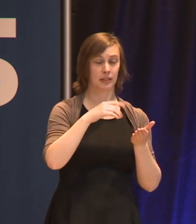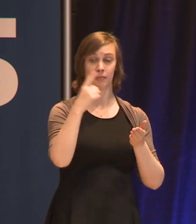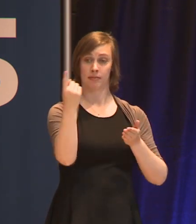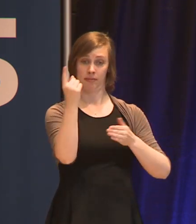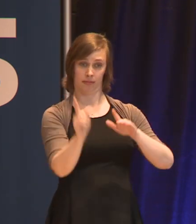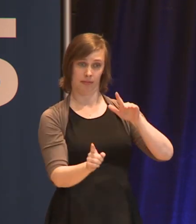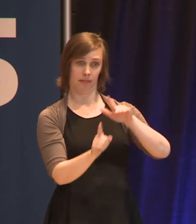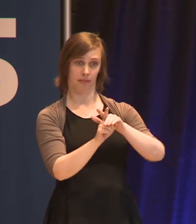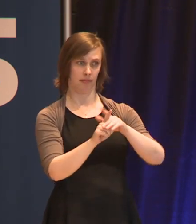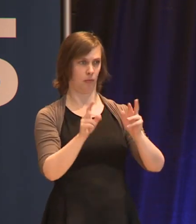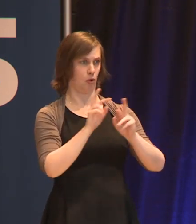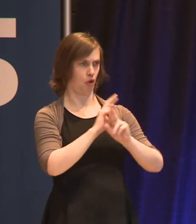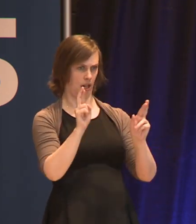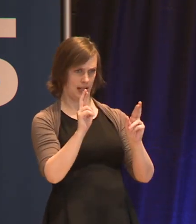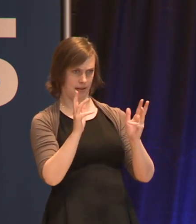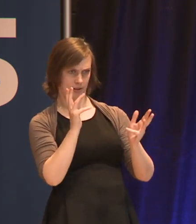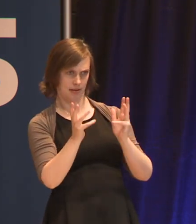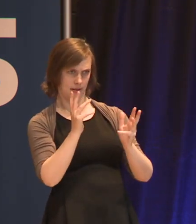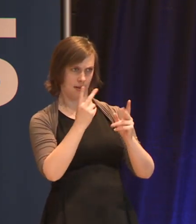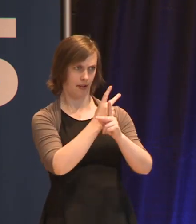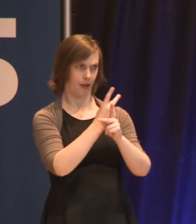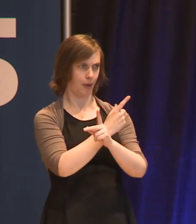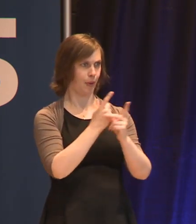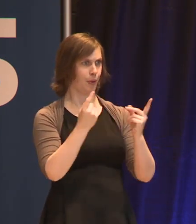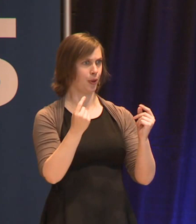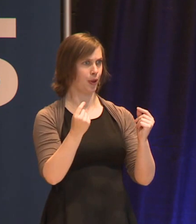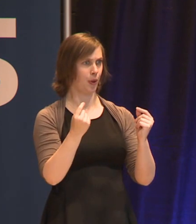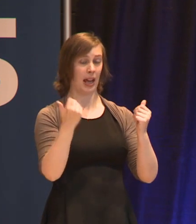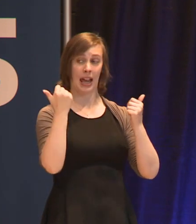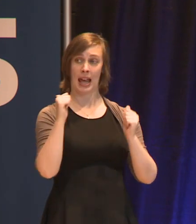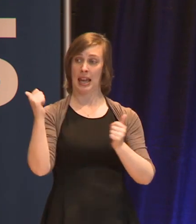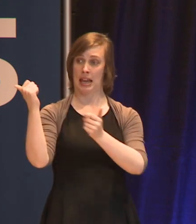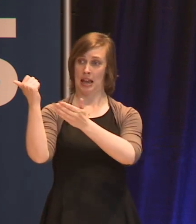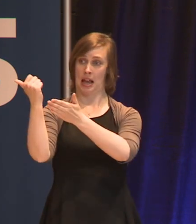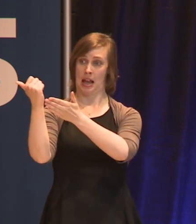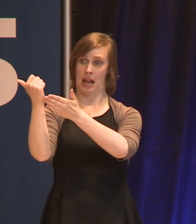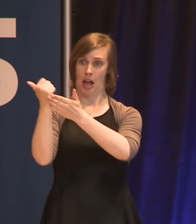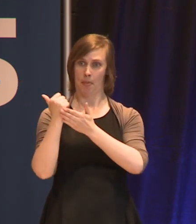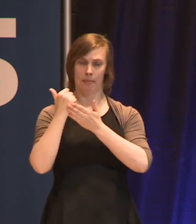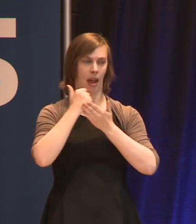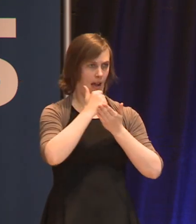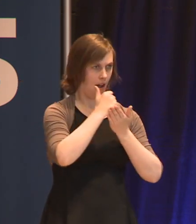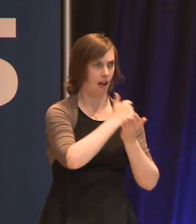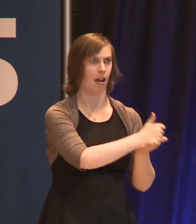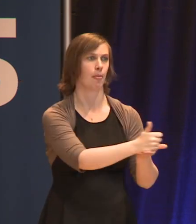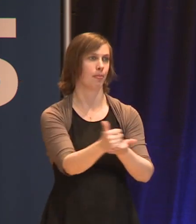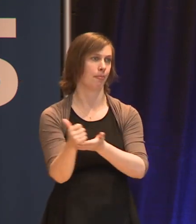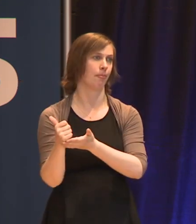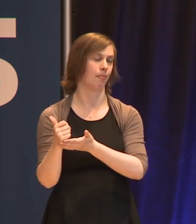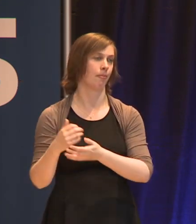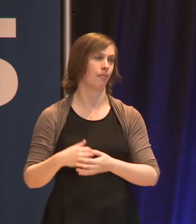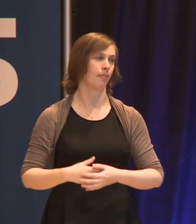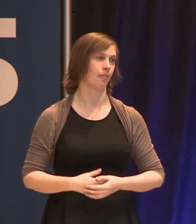unexpected, and to always be willing to pay forward the many gifts and abilities that you now have.